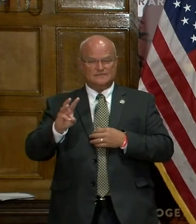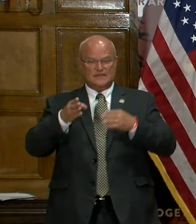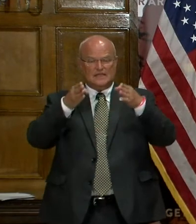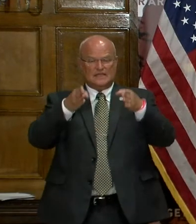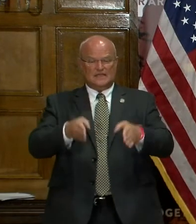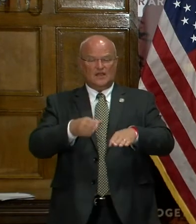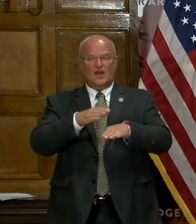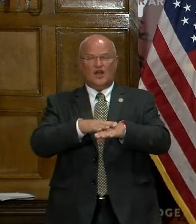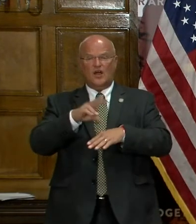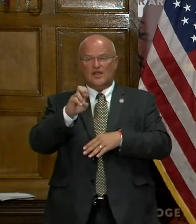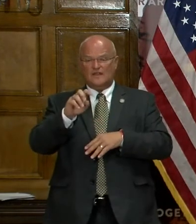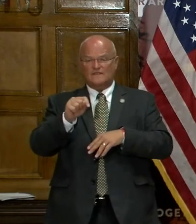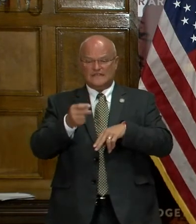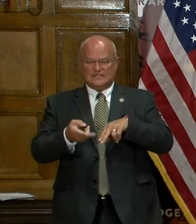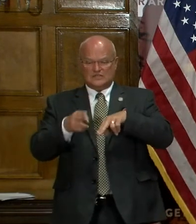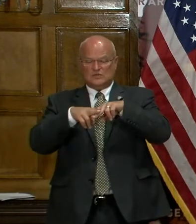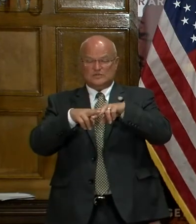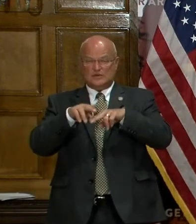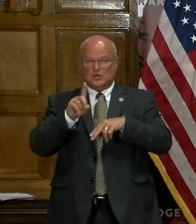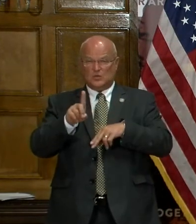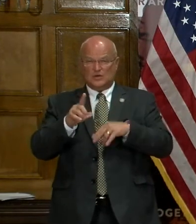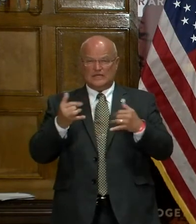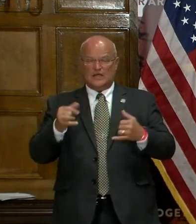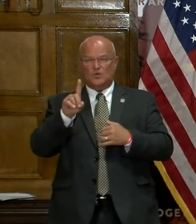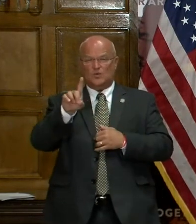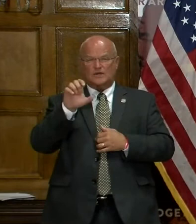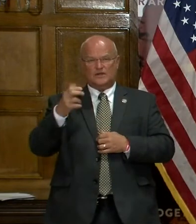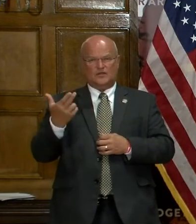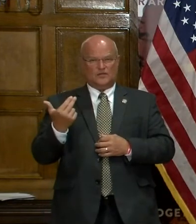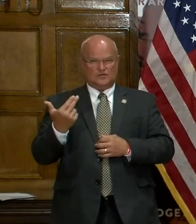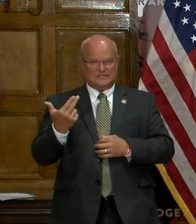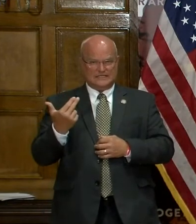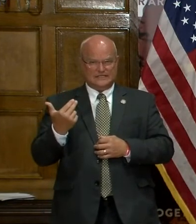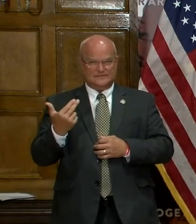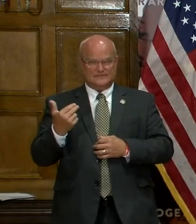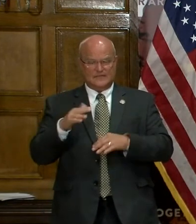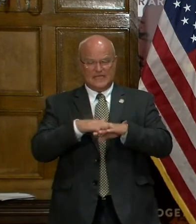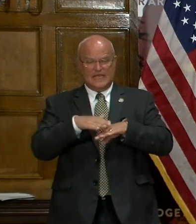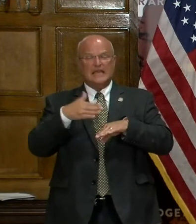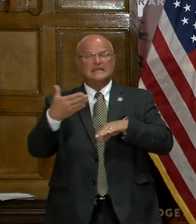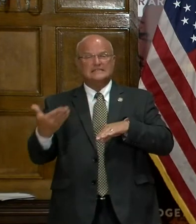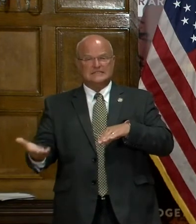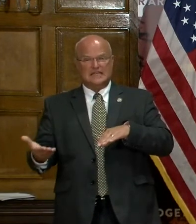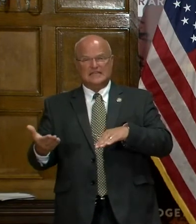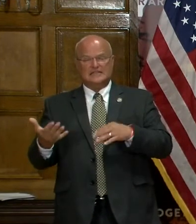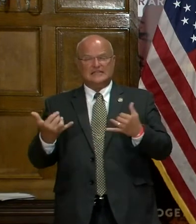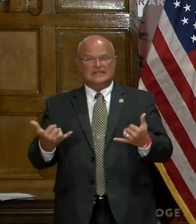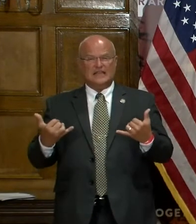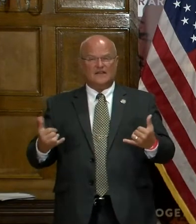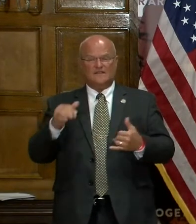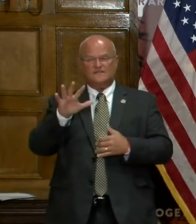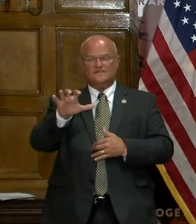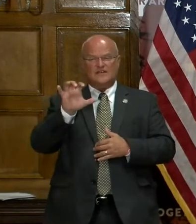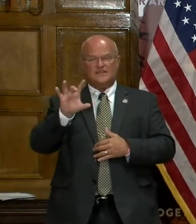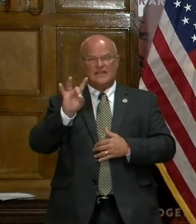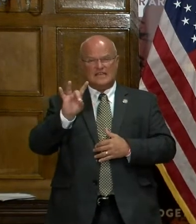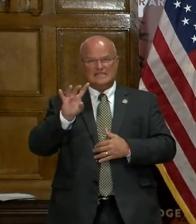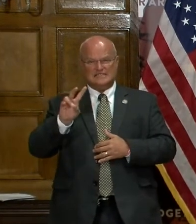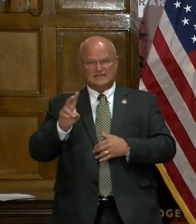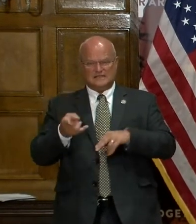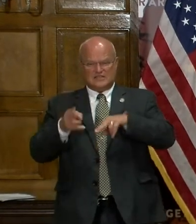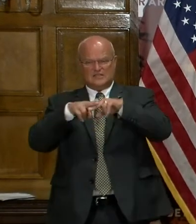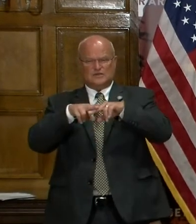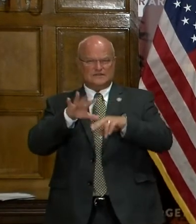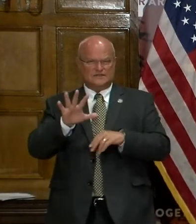Individuals on a ventilator have increased by 1 to 113, and deaths at 587, an increase